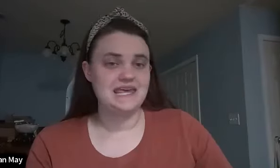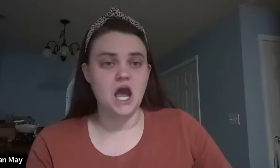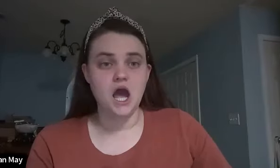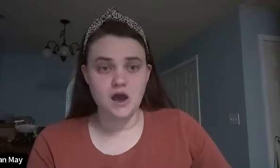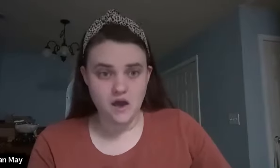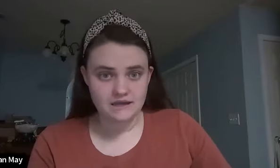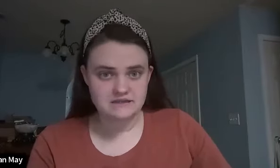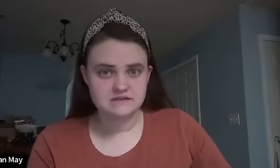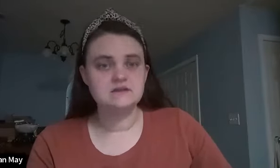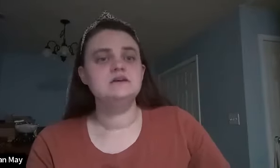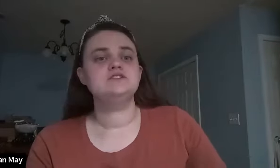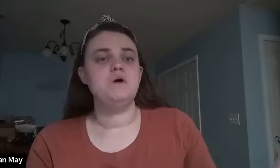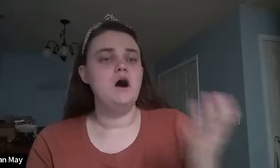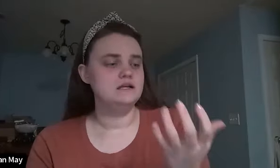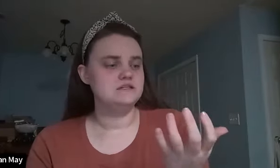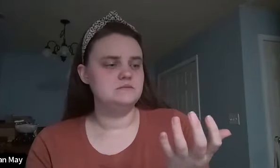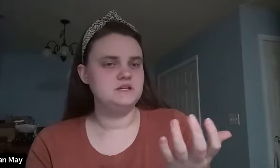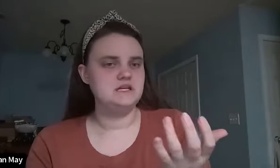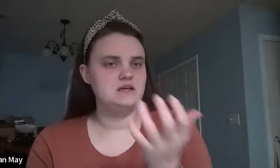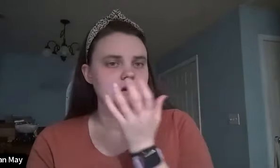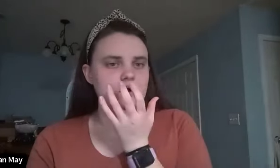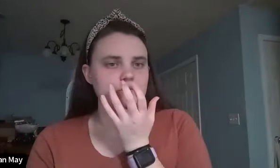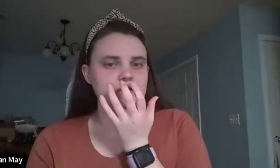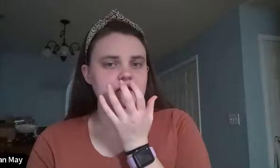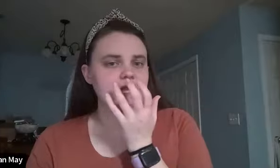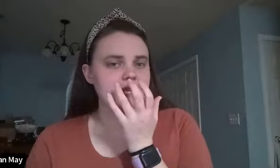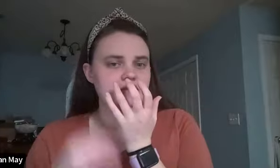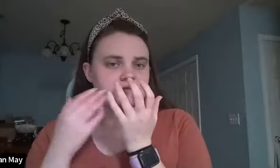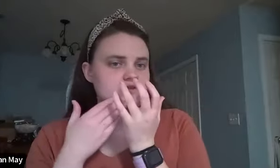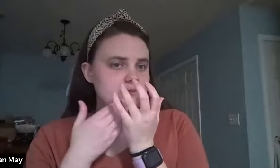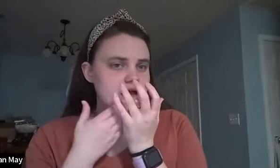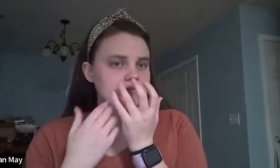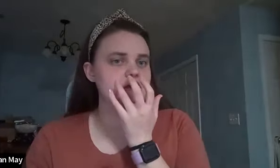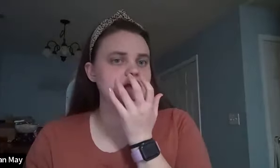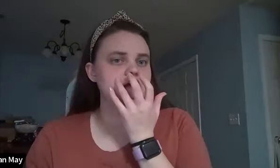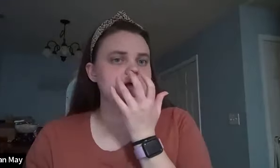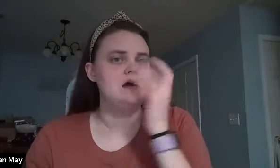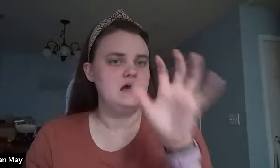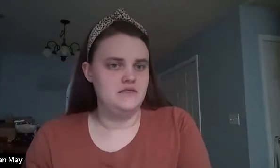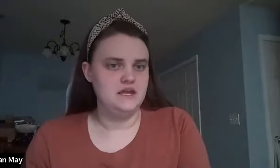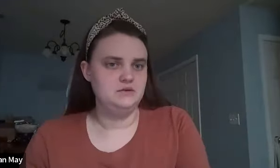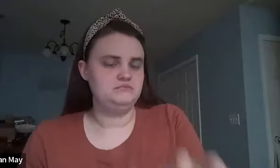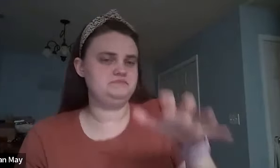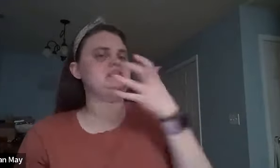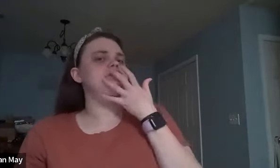Then hot. So hot's going to be open hand in front of your mouth, and then you slam it